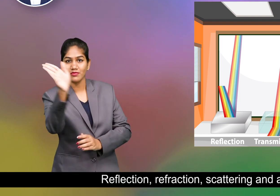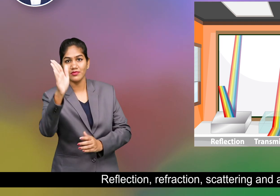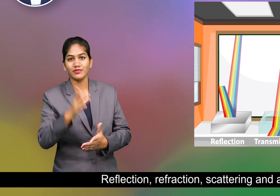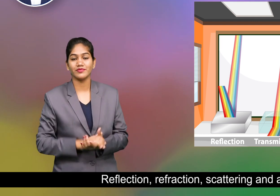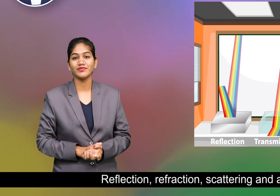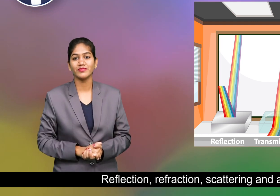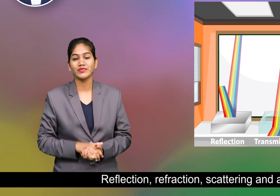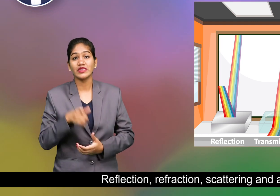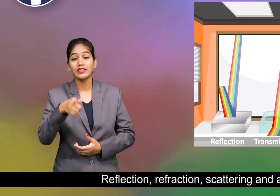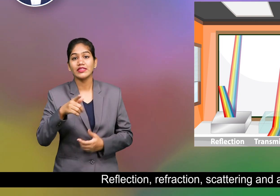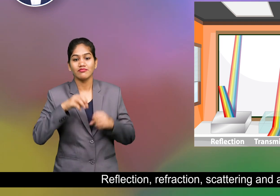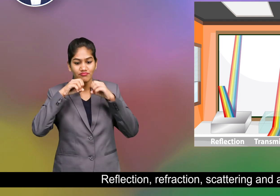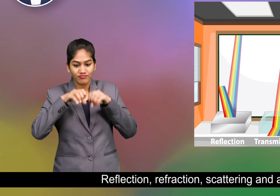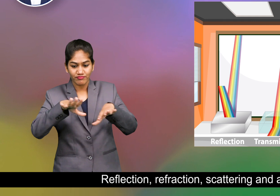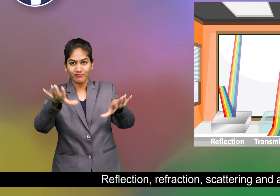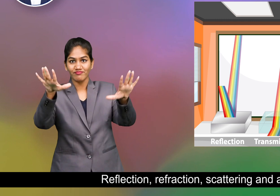scattering,